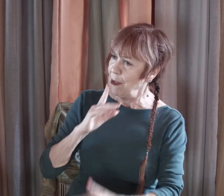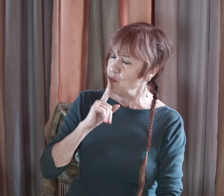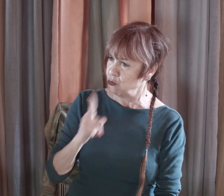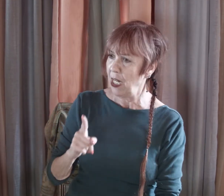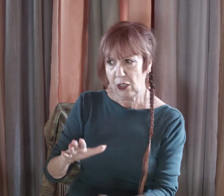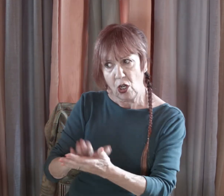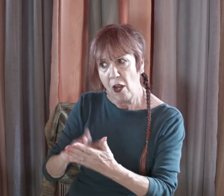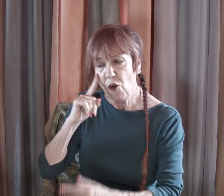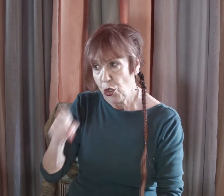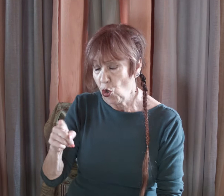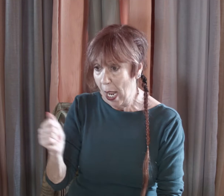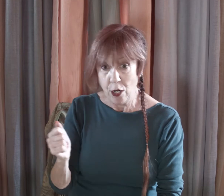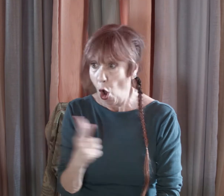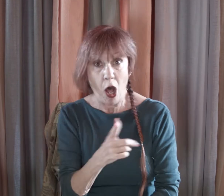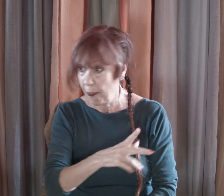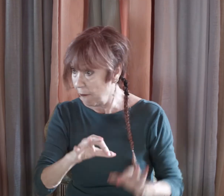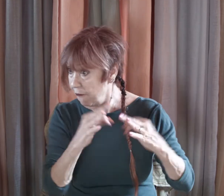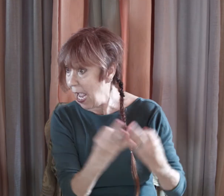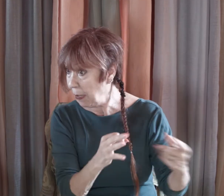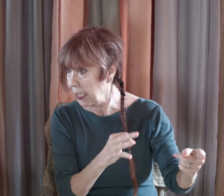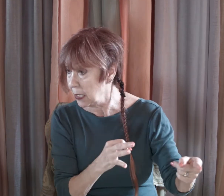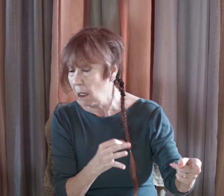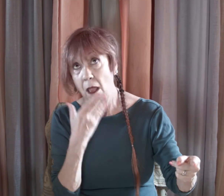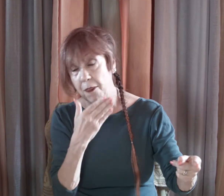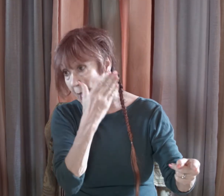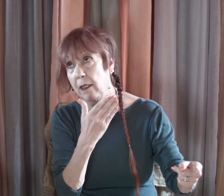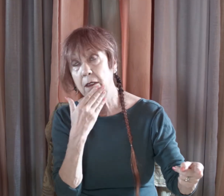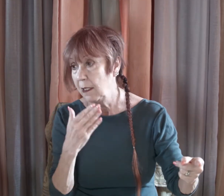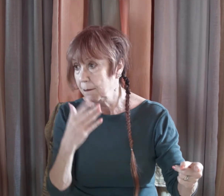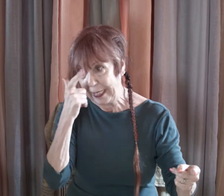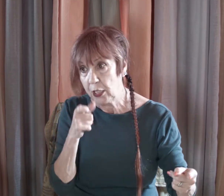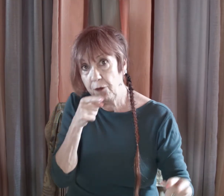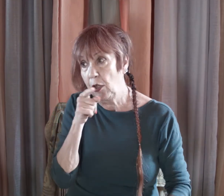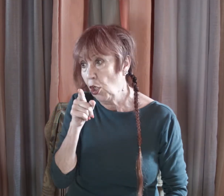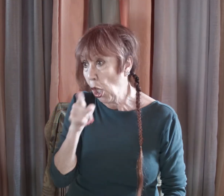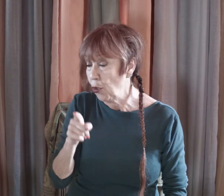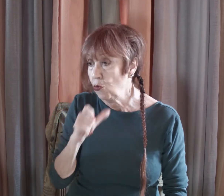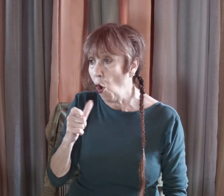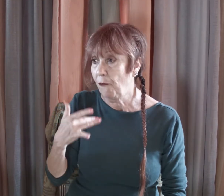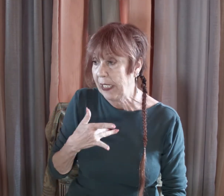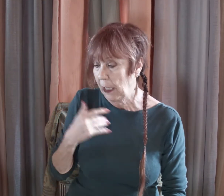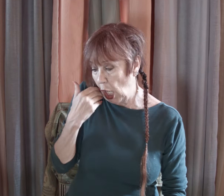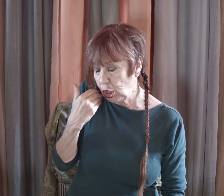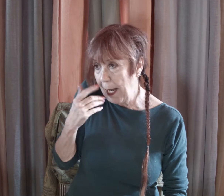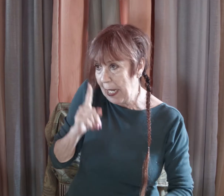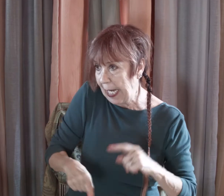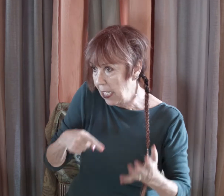you. I mean, really, good for you. Good for all the families who thanks to you, don't feel ashamed that they